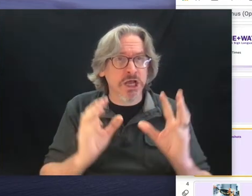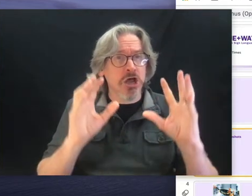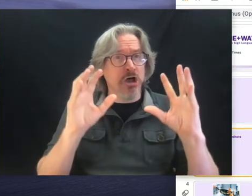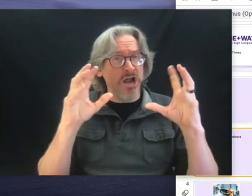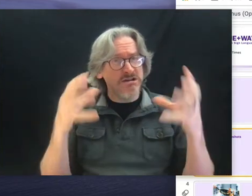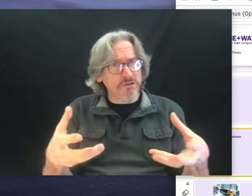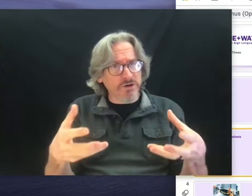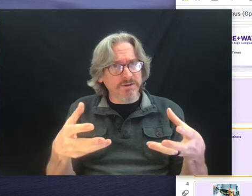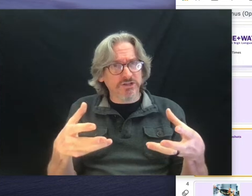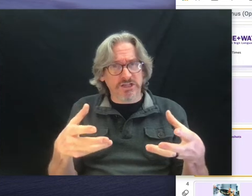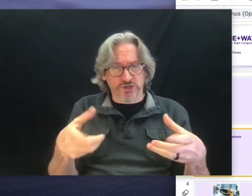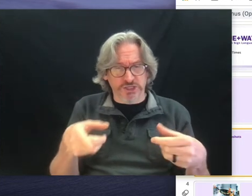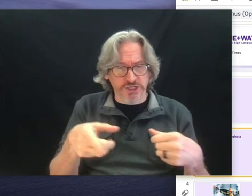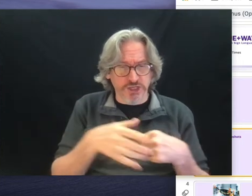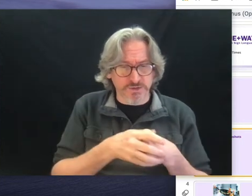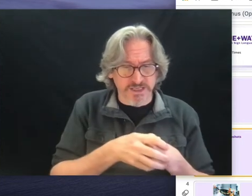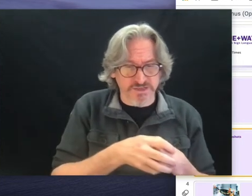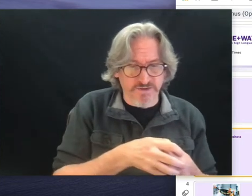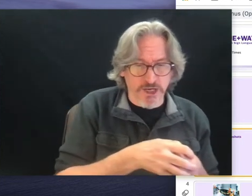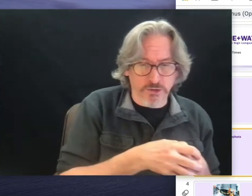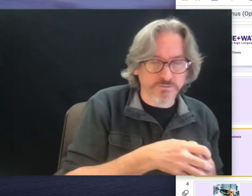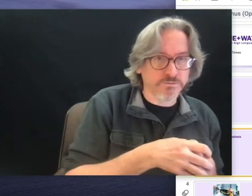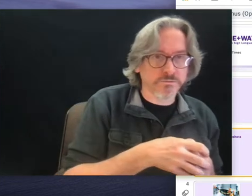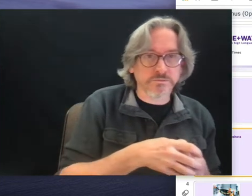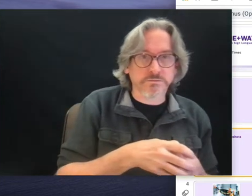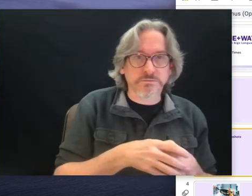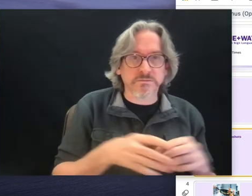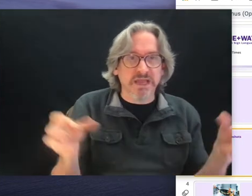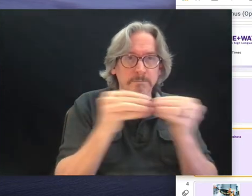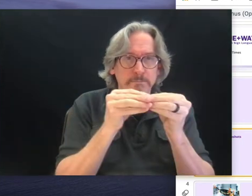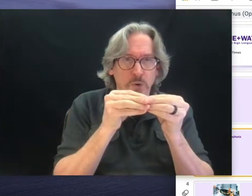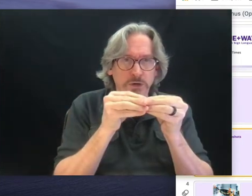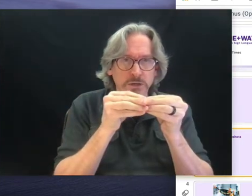And another image that she's going to use in this video,